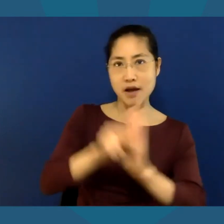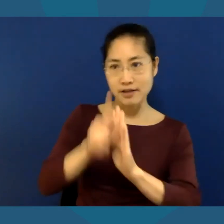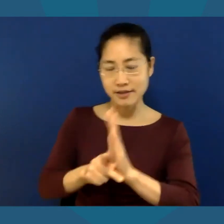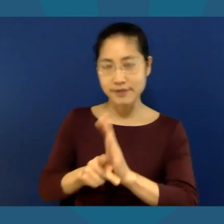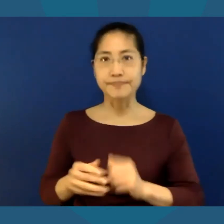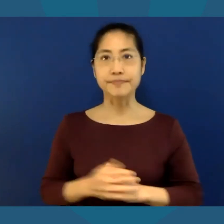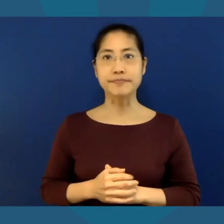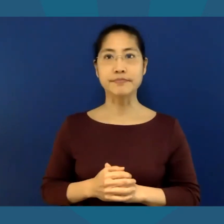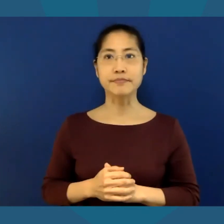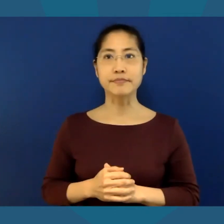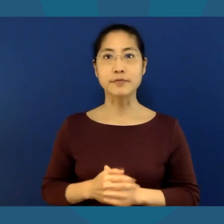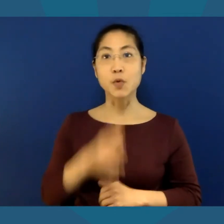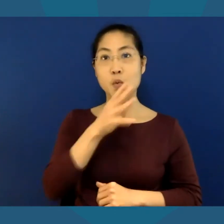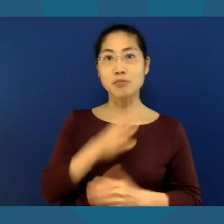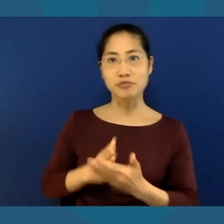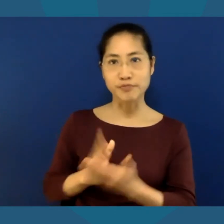women's rights,